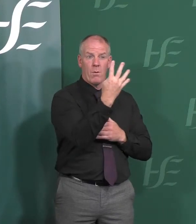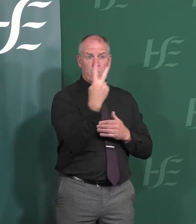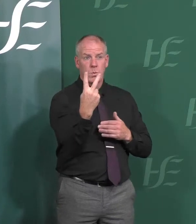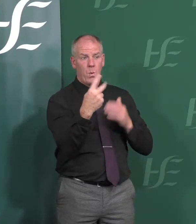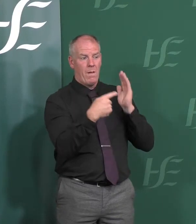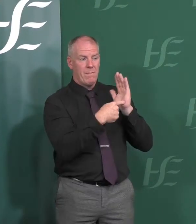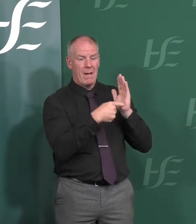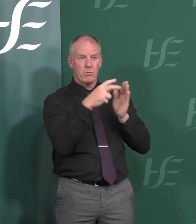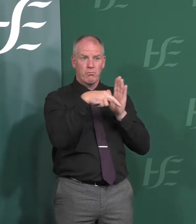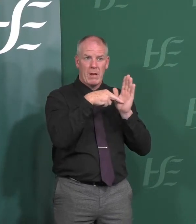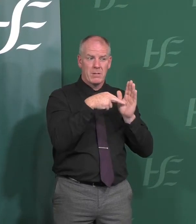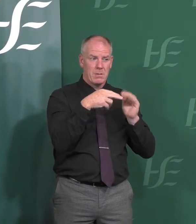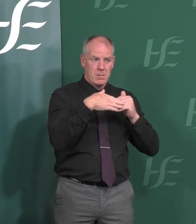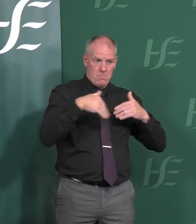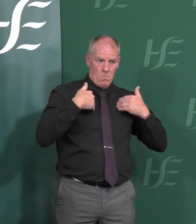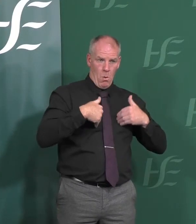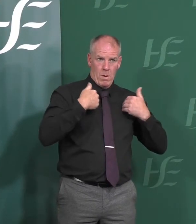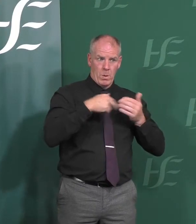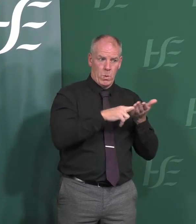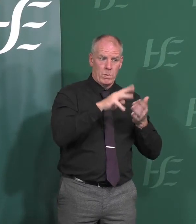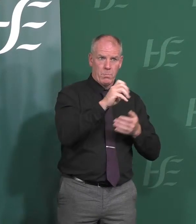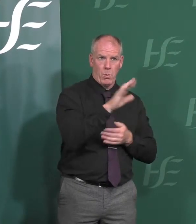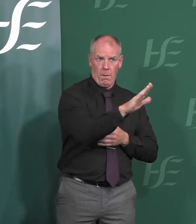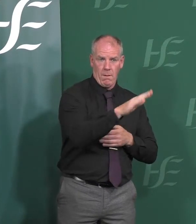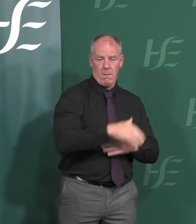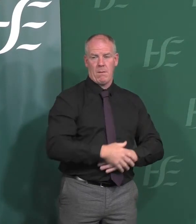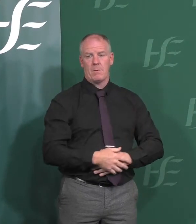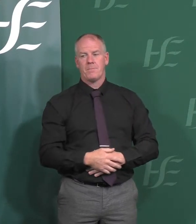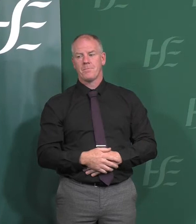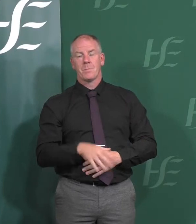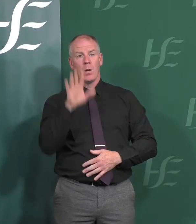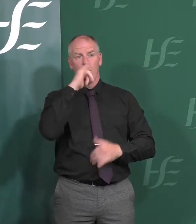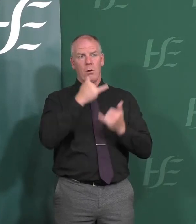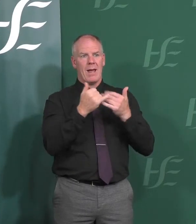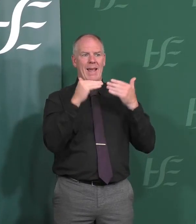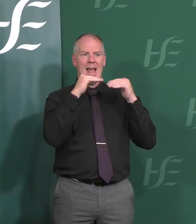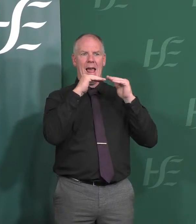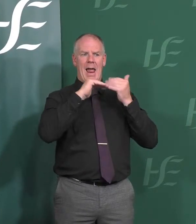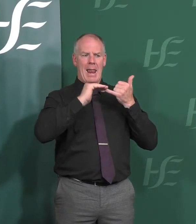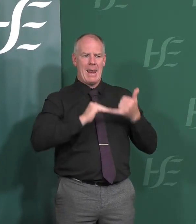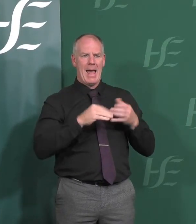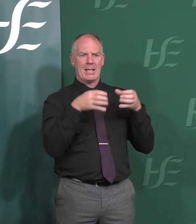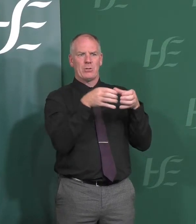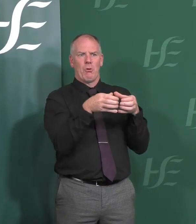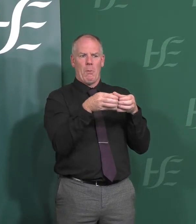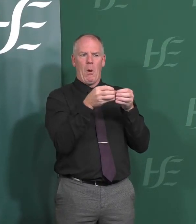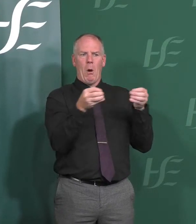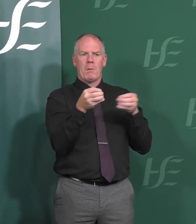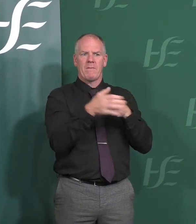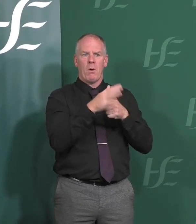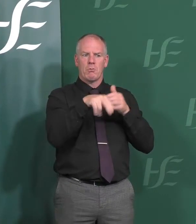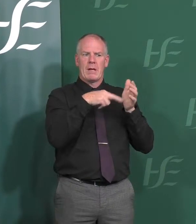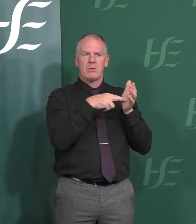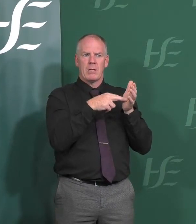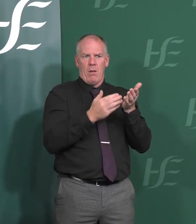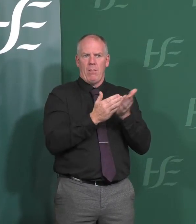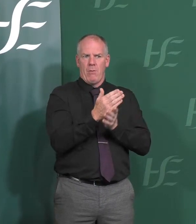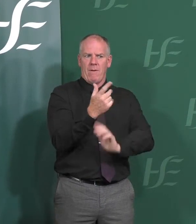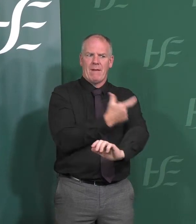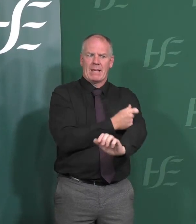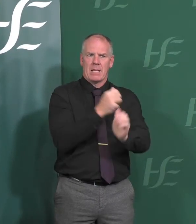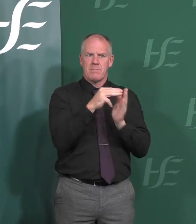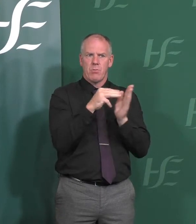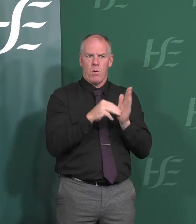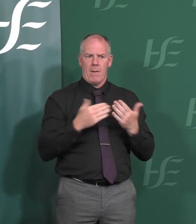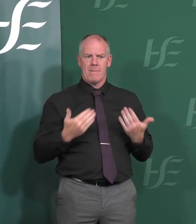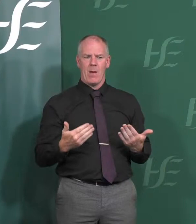42,000 registered this morning. This is likely to be the last of the age groups for which we open registration during this campaign, and that's